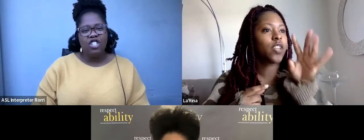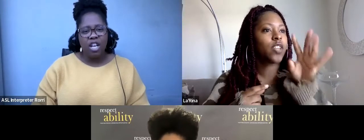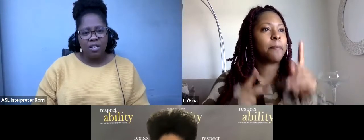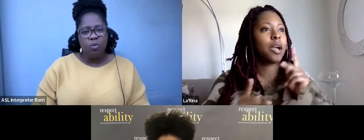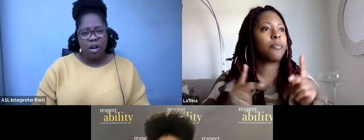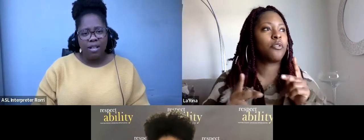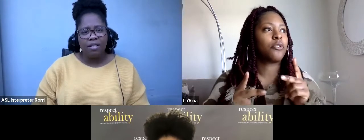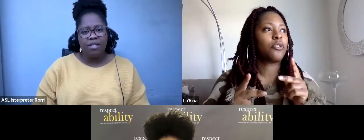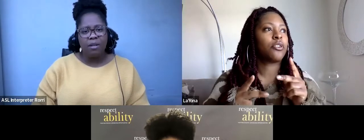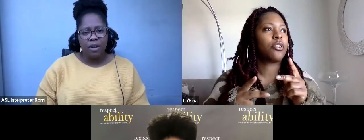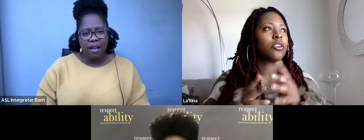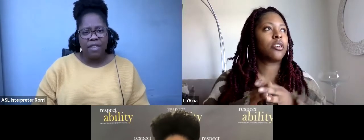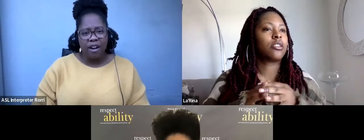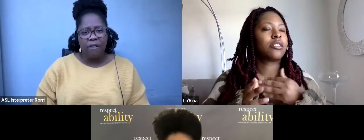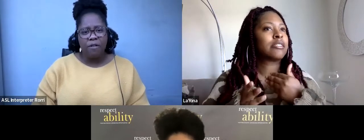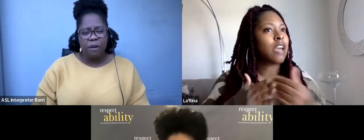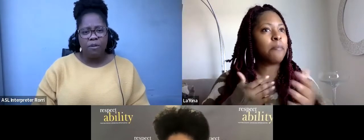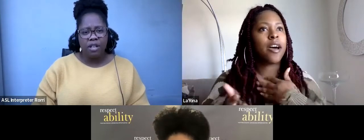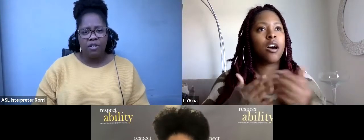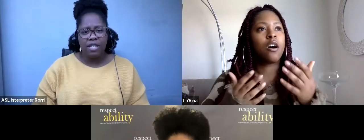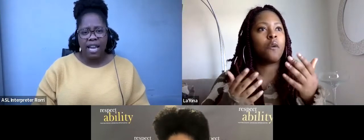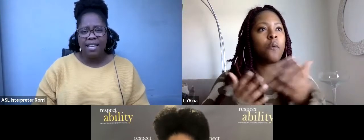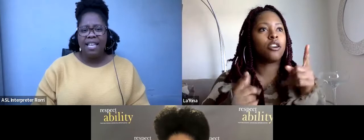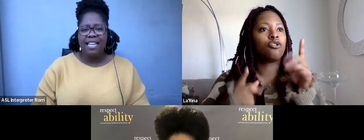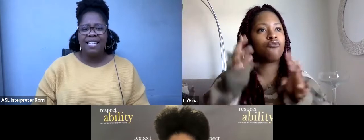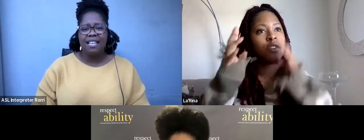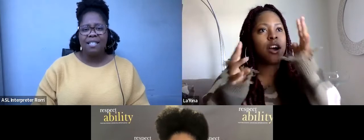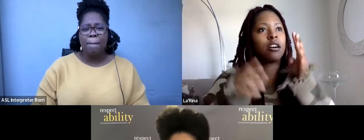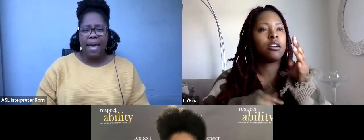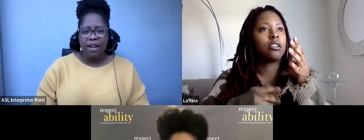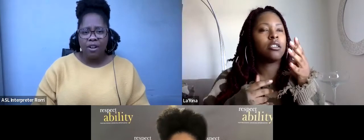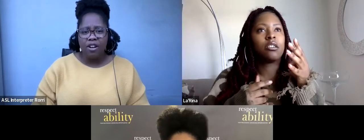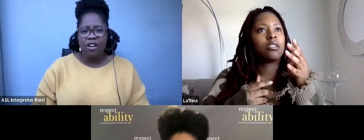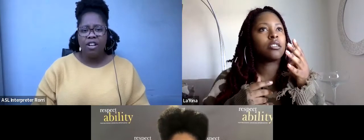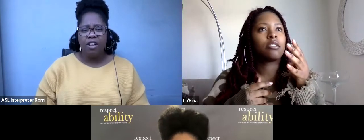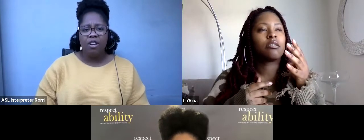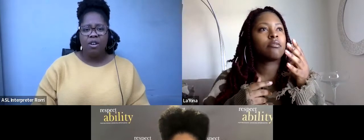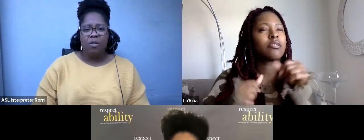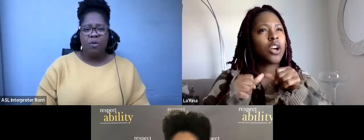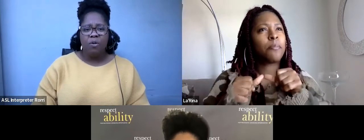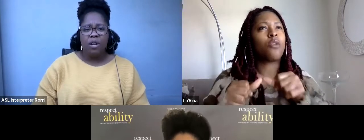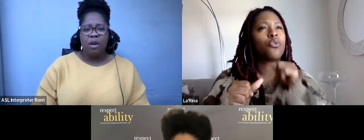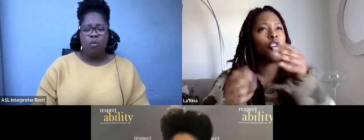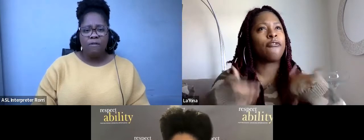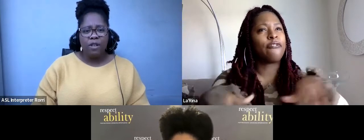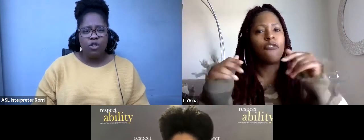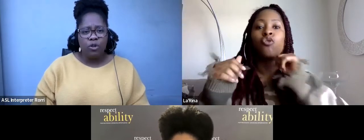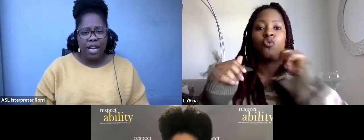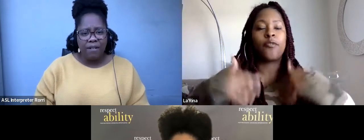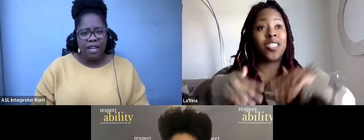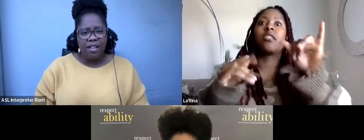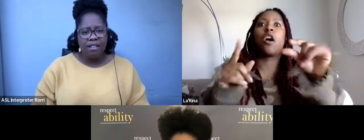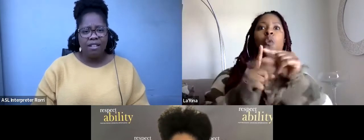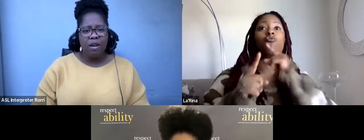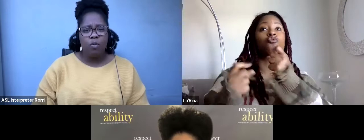I just want to put out there for the people to understand that it doesn't matter in what field you're